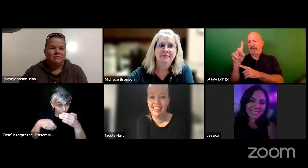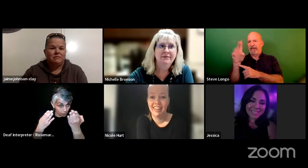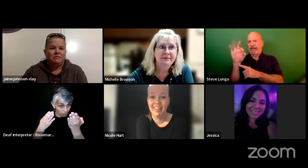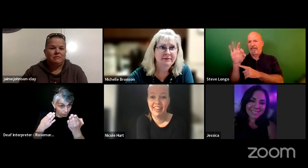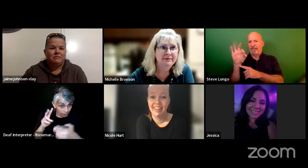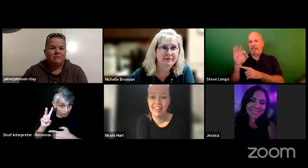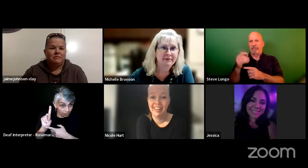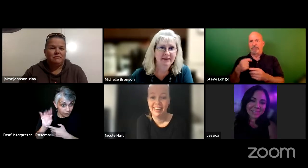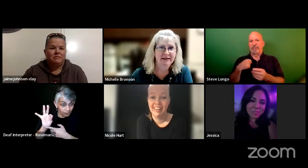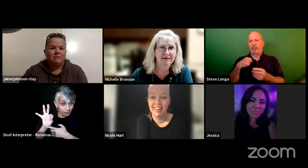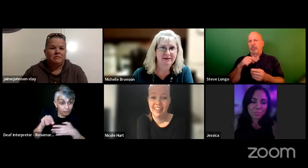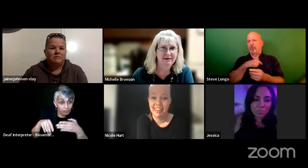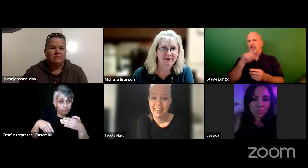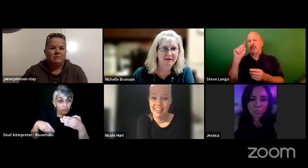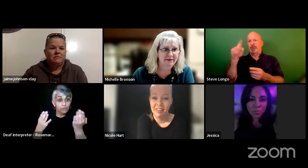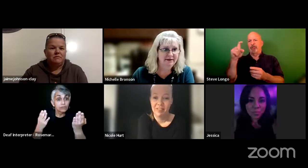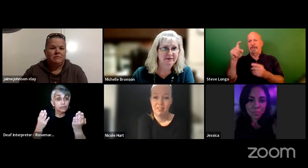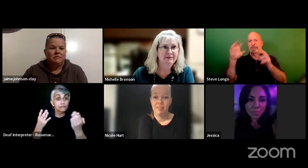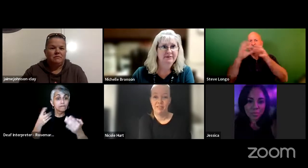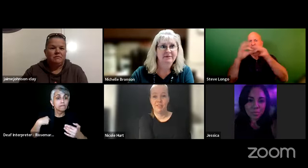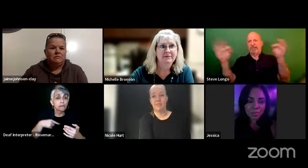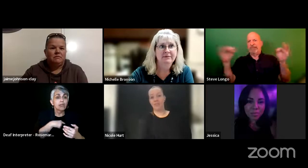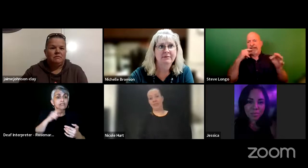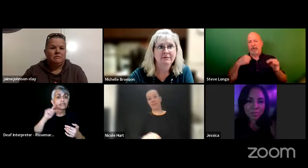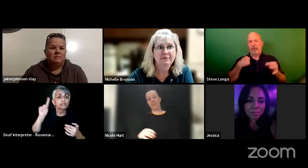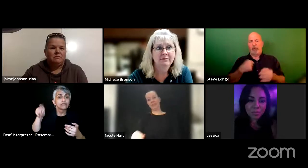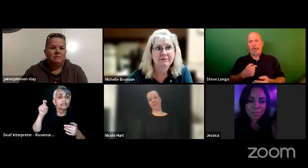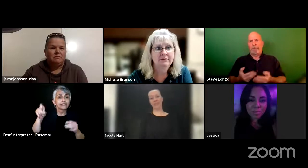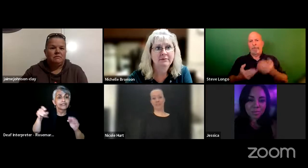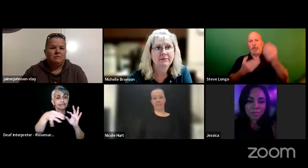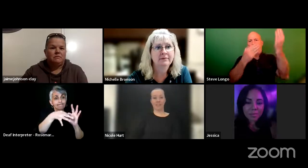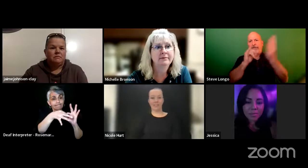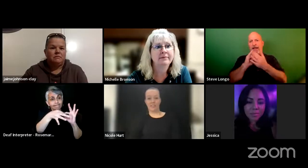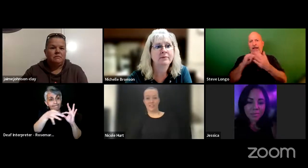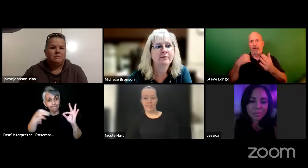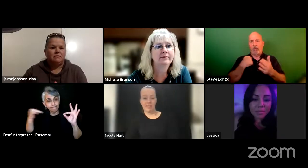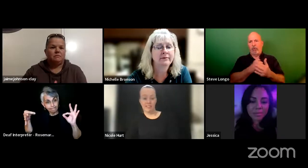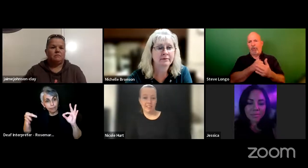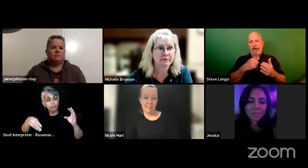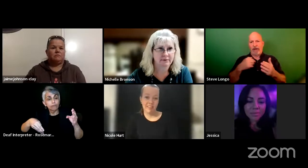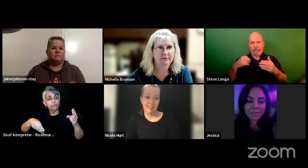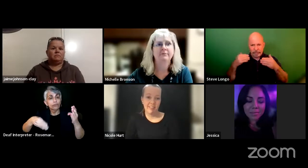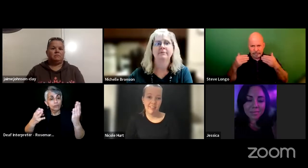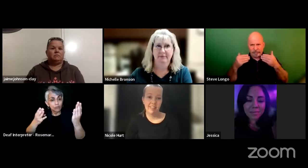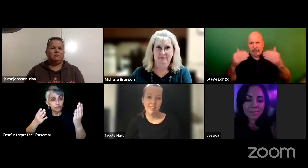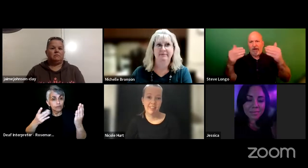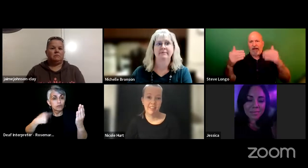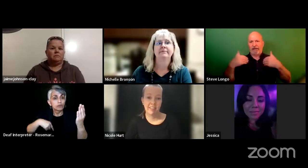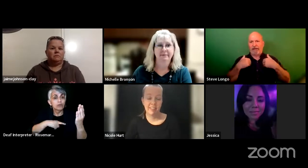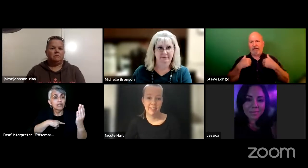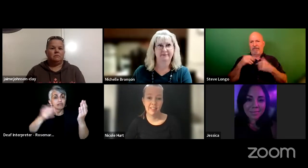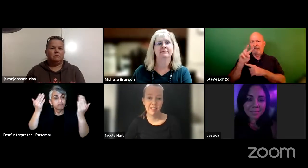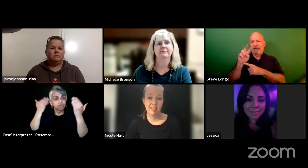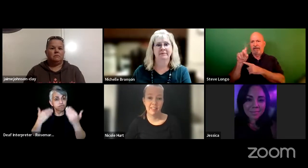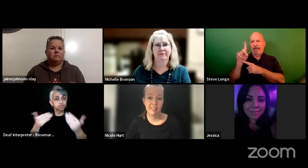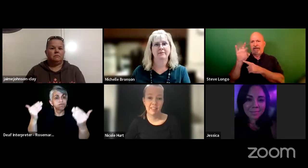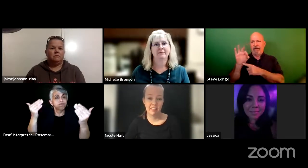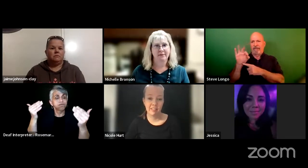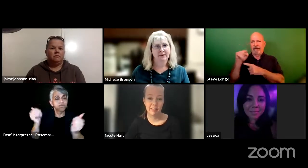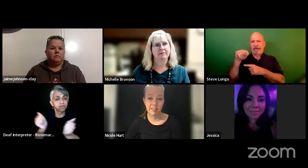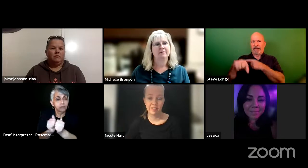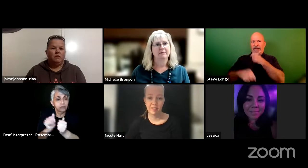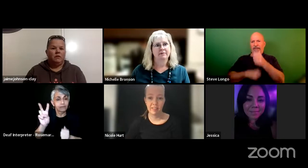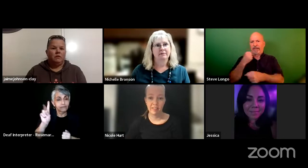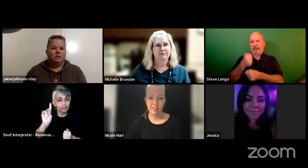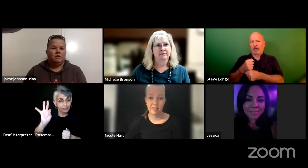So who would like to make a motion with Valley Deaf Festival? We simply need a motion indicating